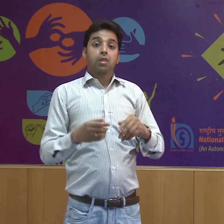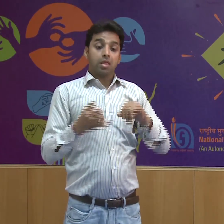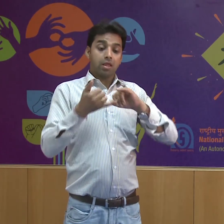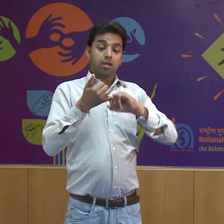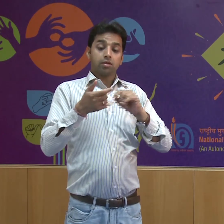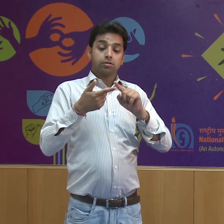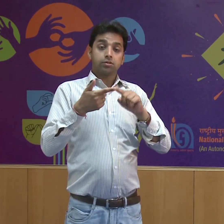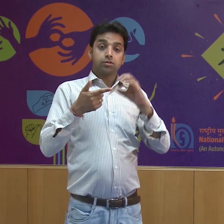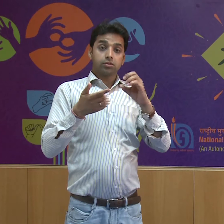education.